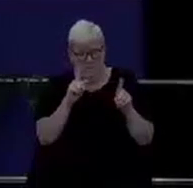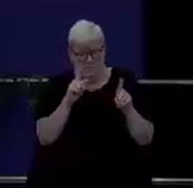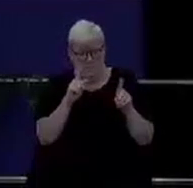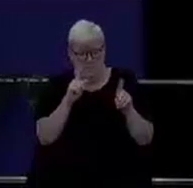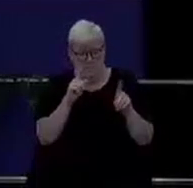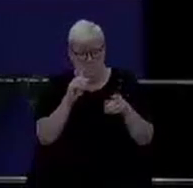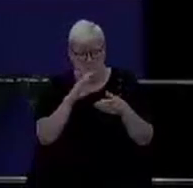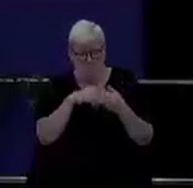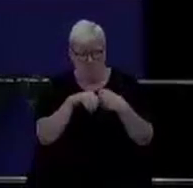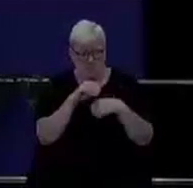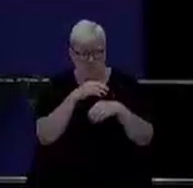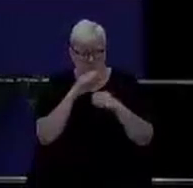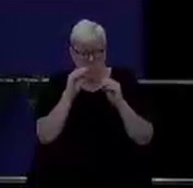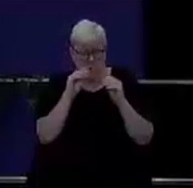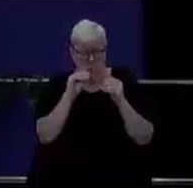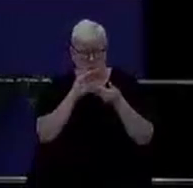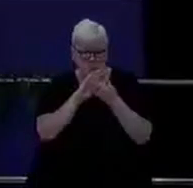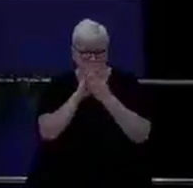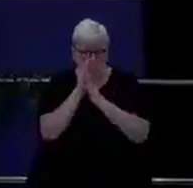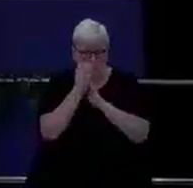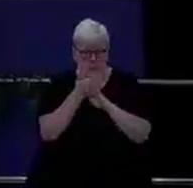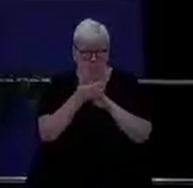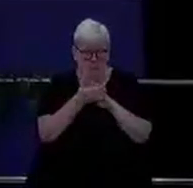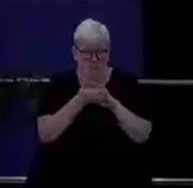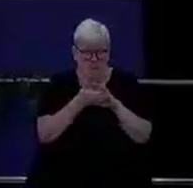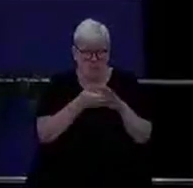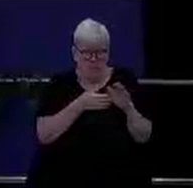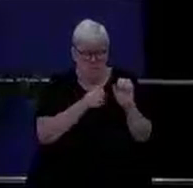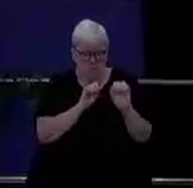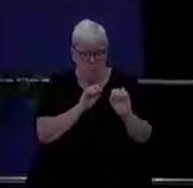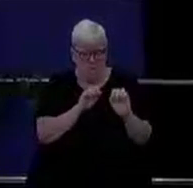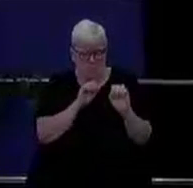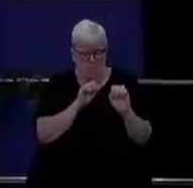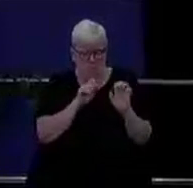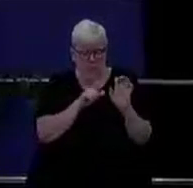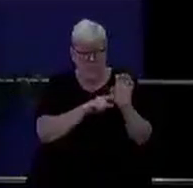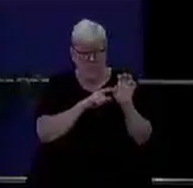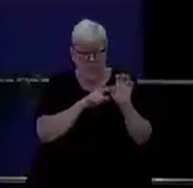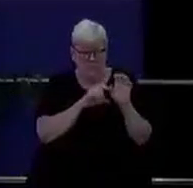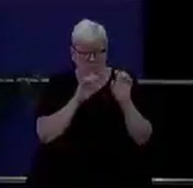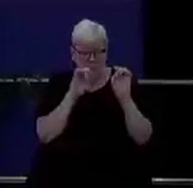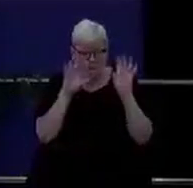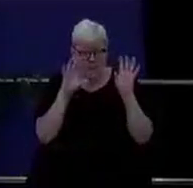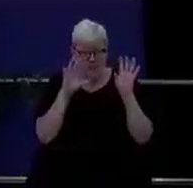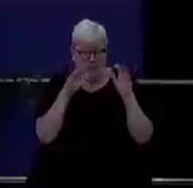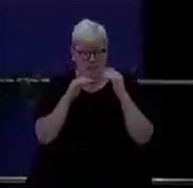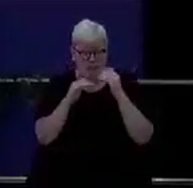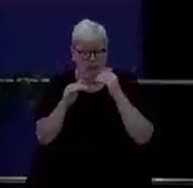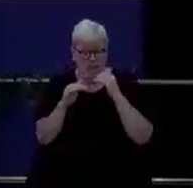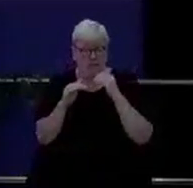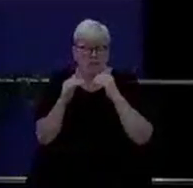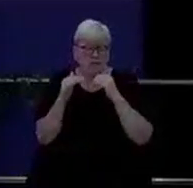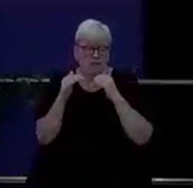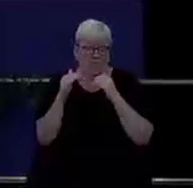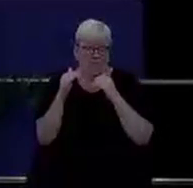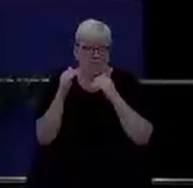small notepad and bend to urge her onto it, her own brilliant yellow magic spider carpet. Instead,